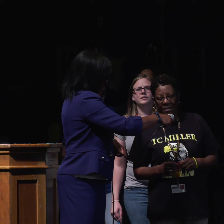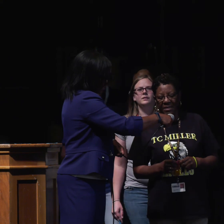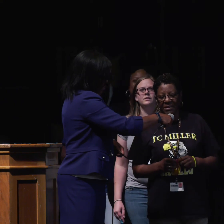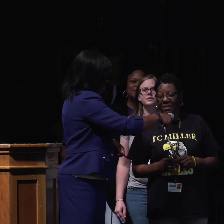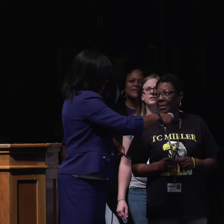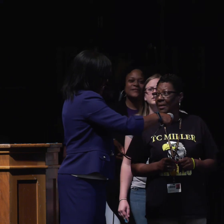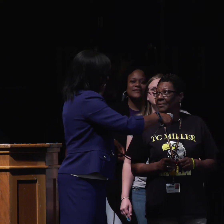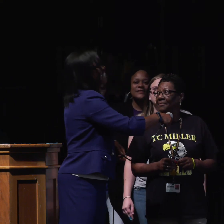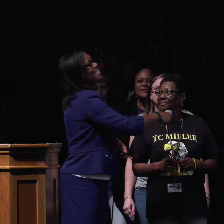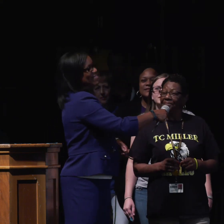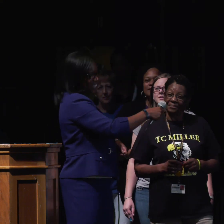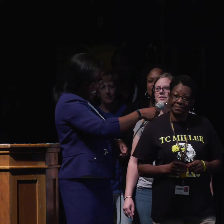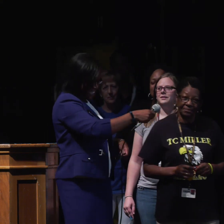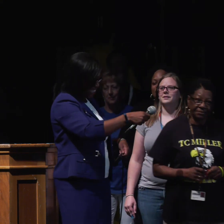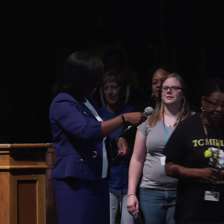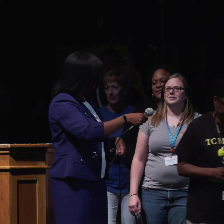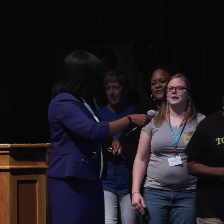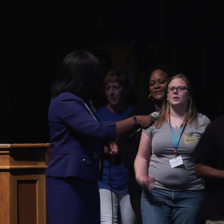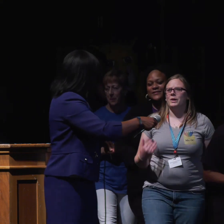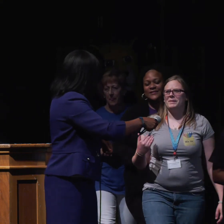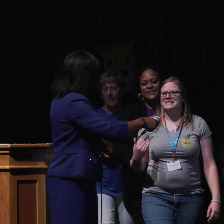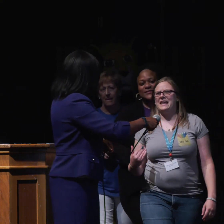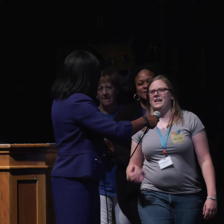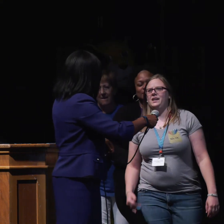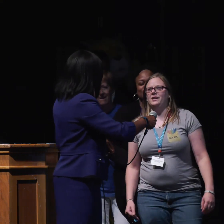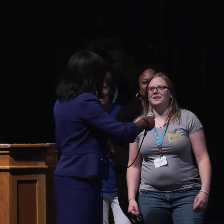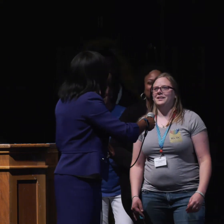Linda Rakatusi Miller.